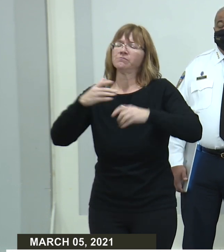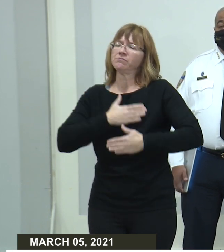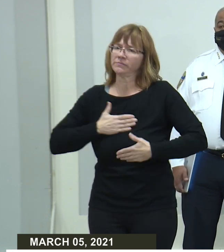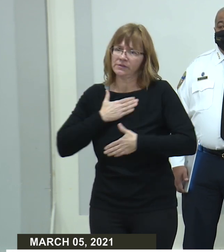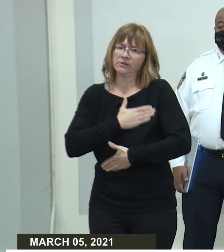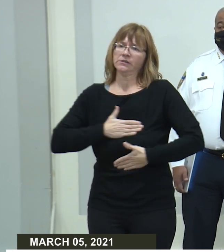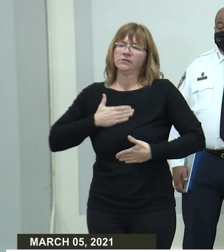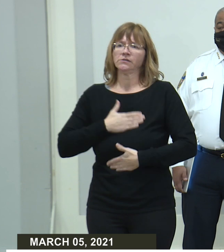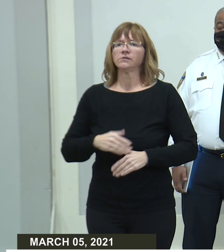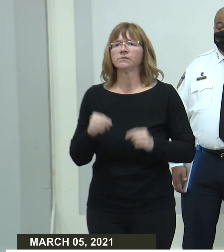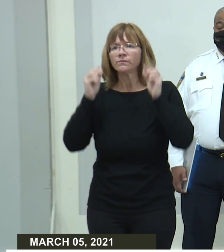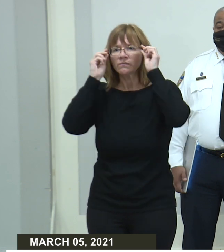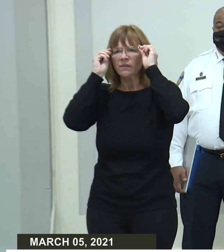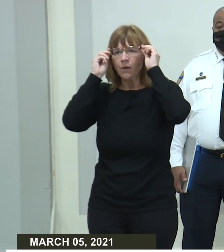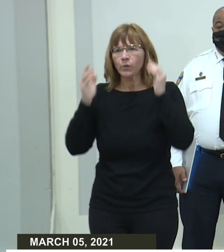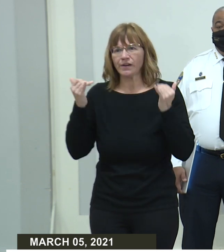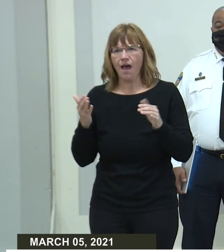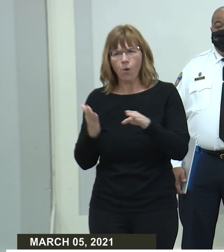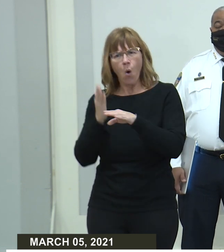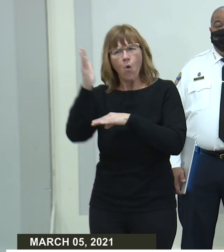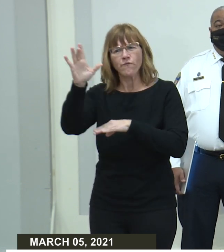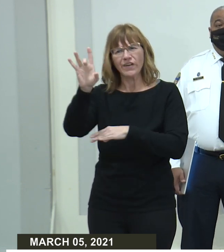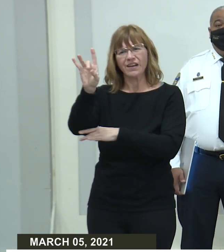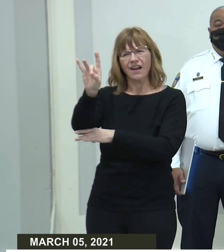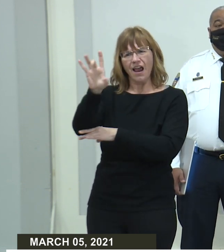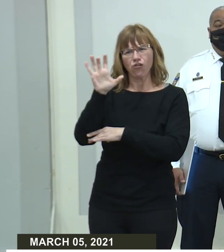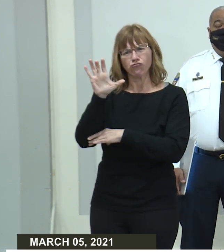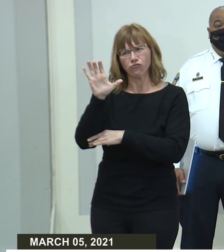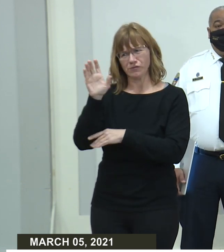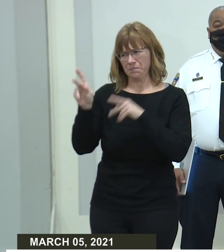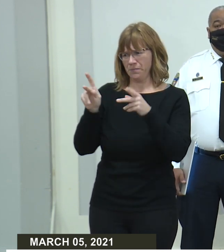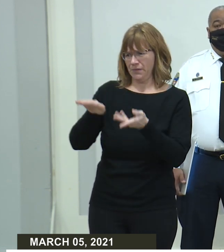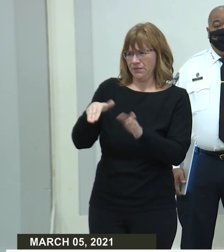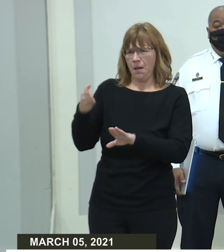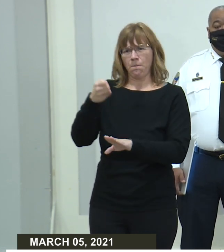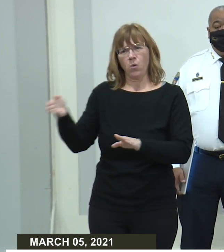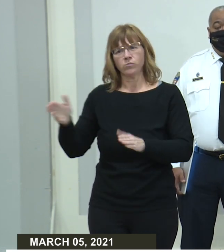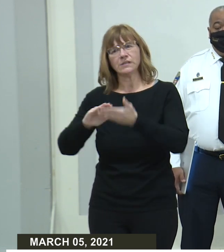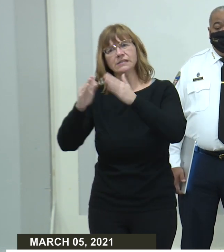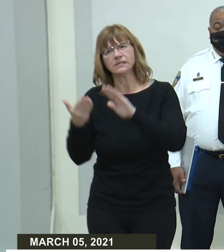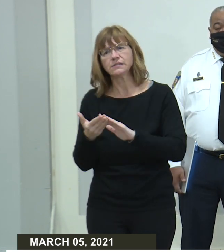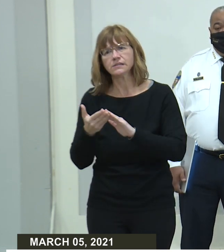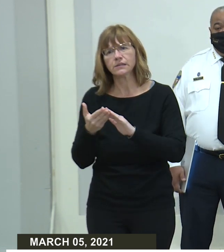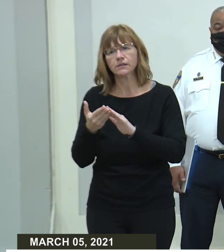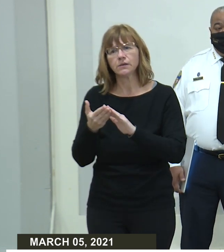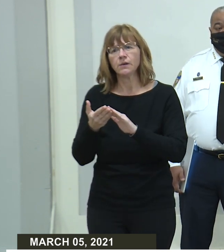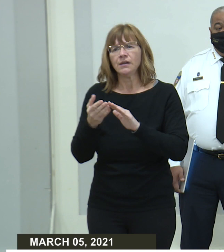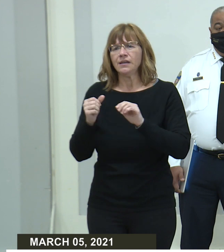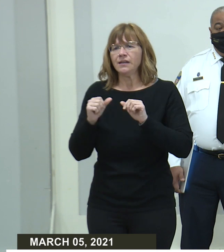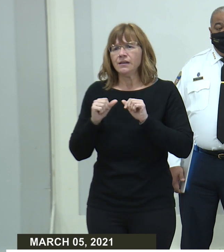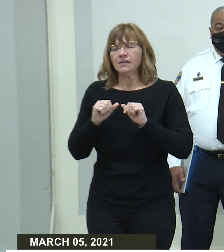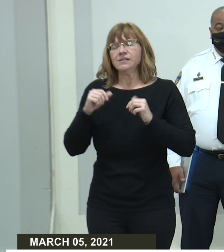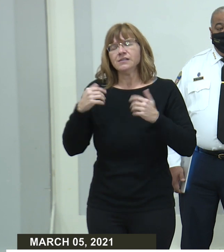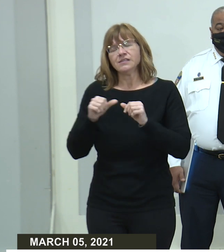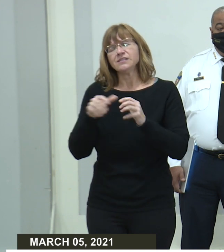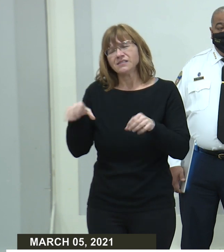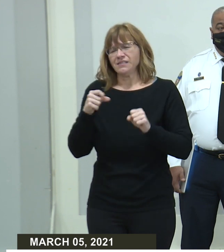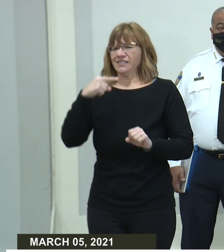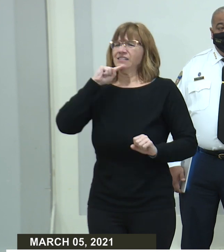the 800 mark. Let's continue to take this seriously and do our part to stop the spread of